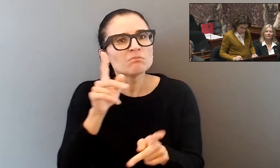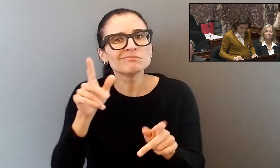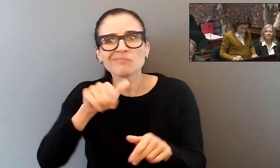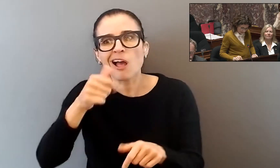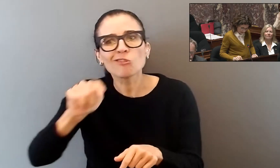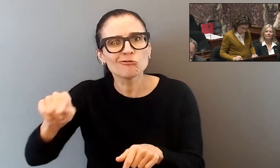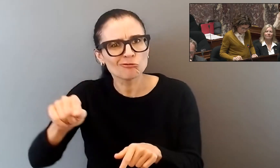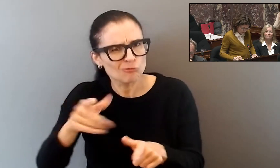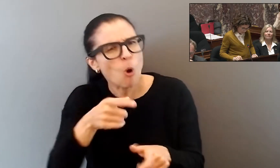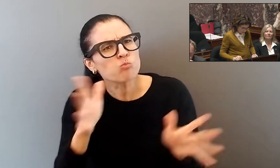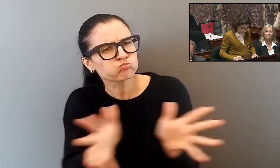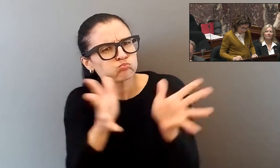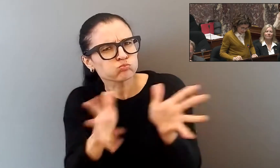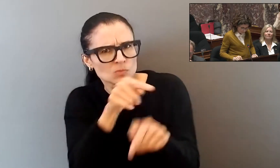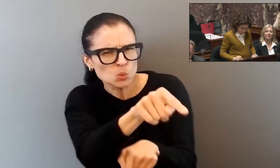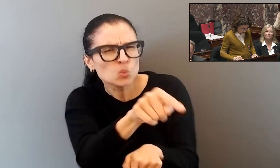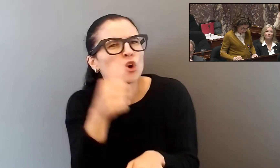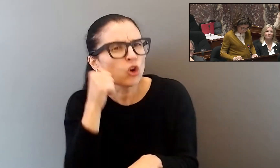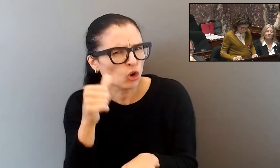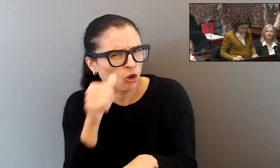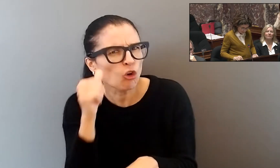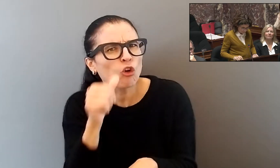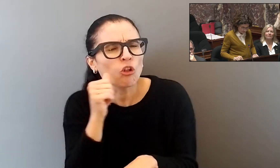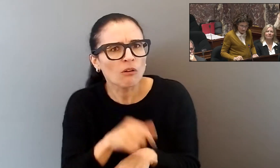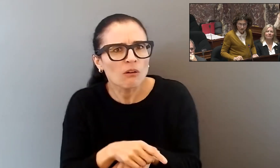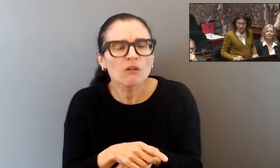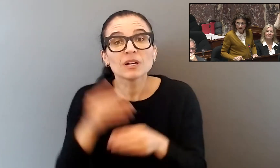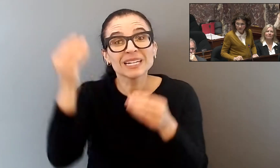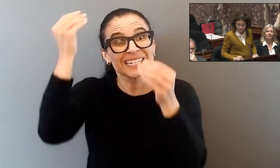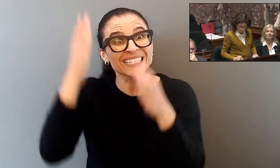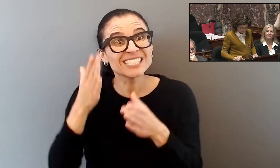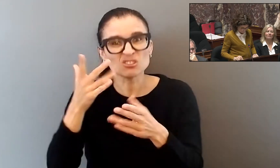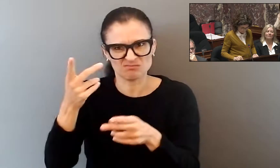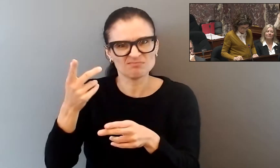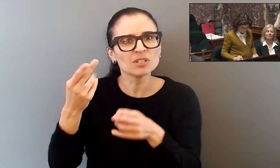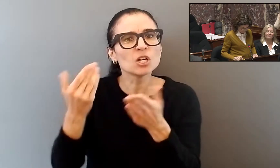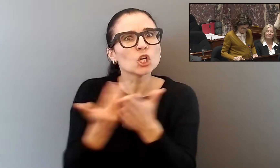Teachers used a new name and pronouns and kept it secret.